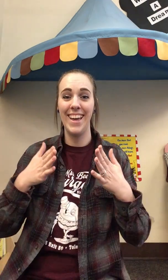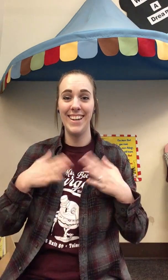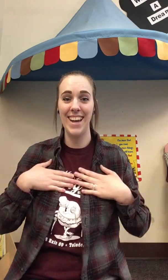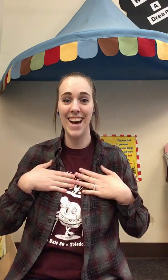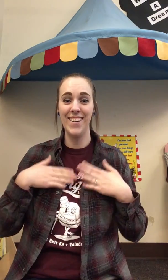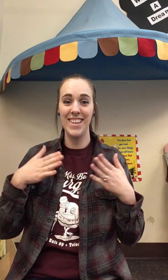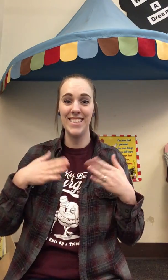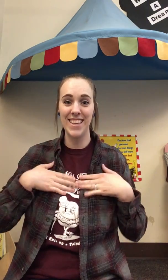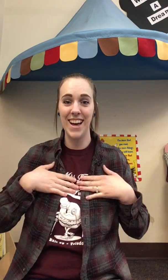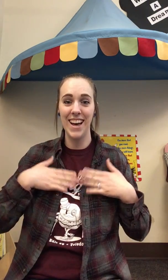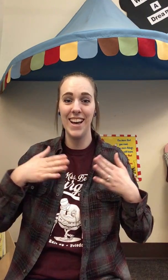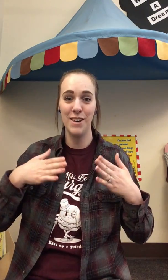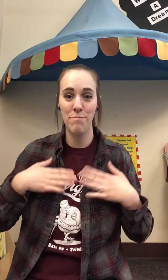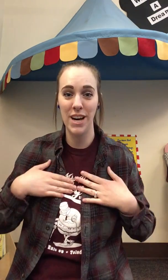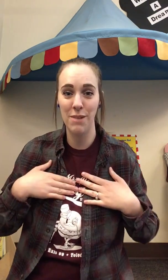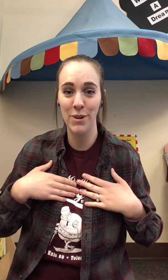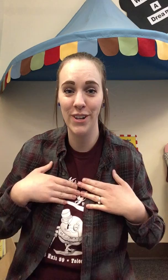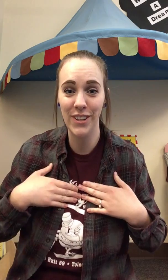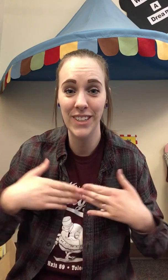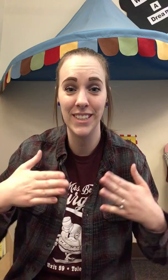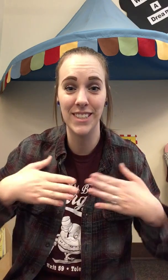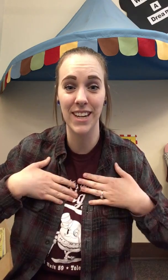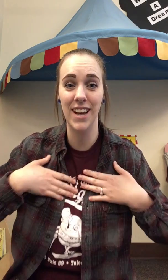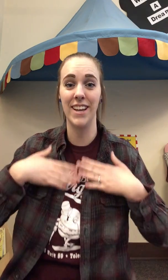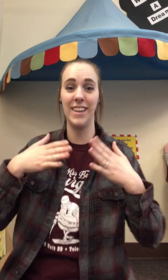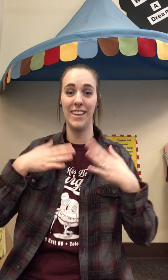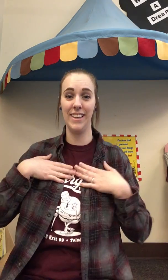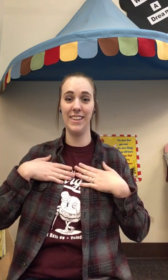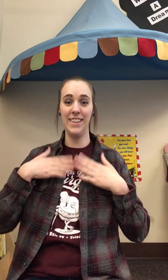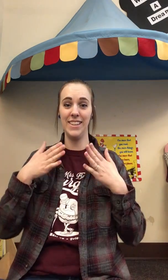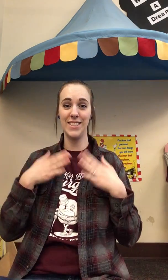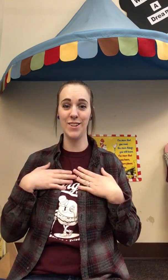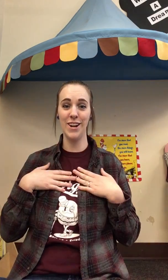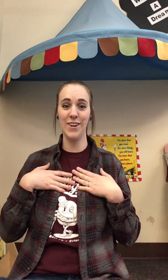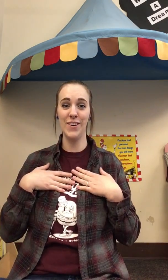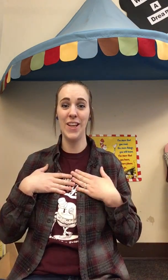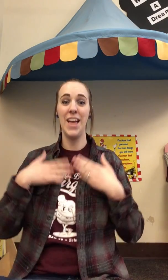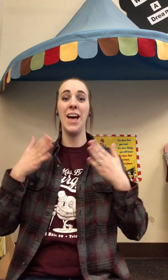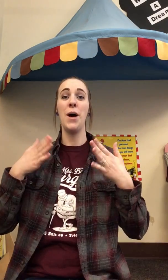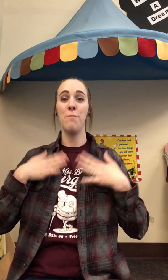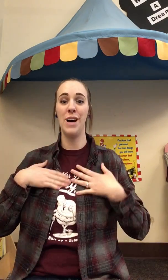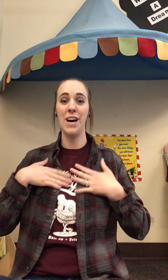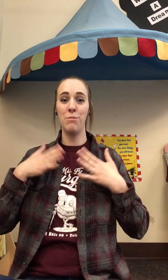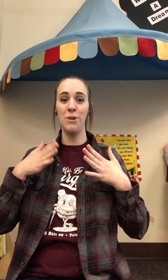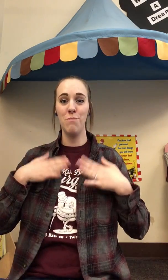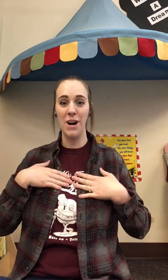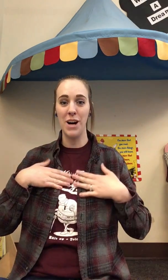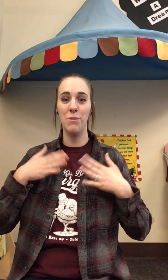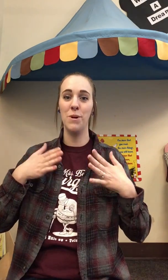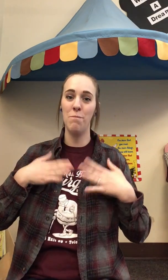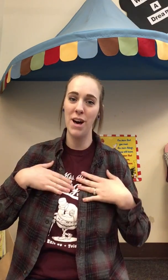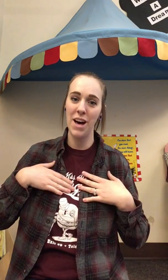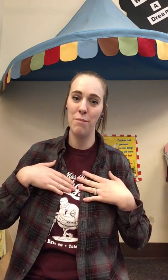And now he's got a bubble stuck in his throat. Bubble, bubble,